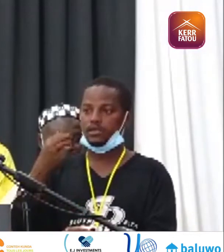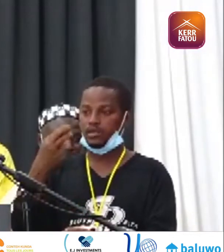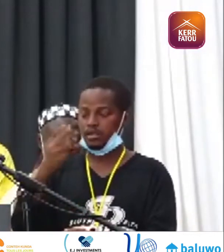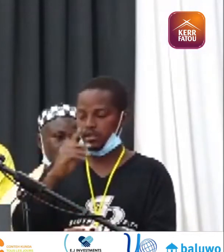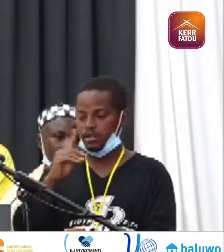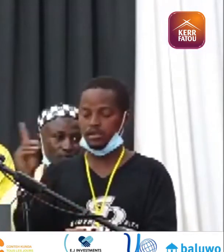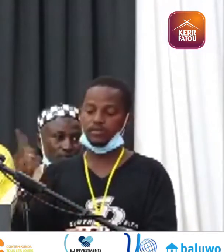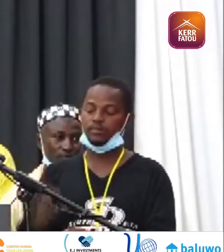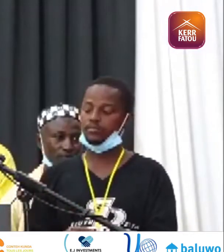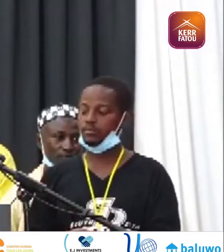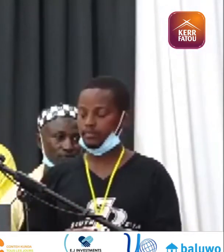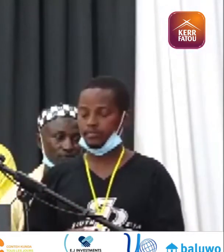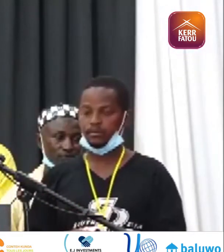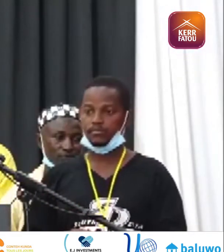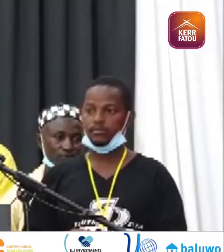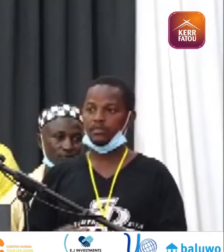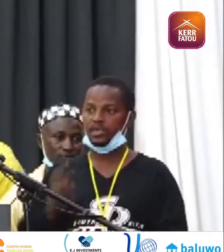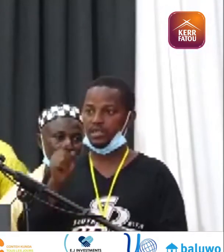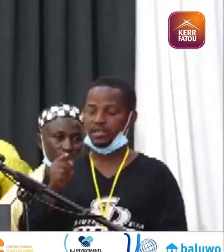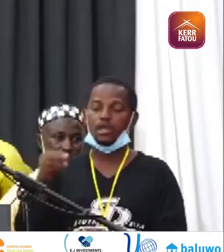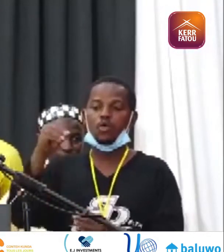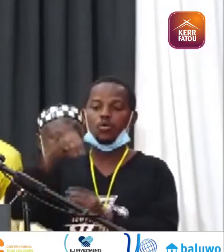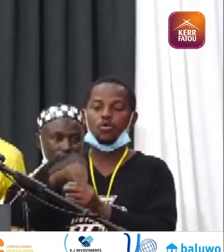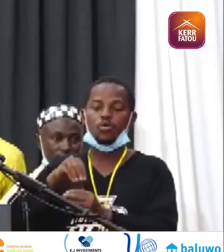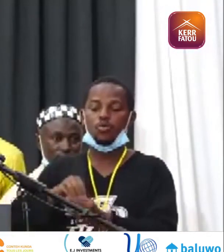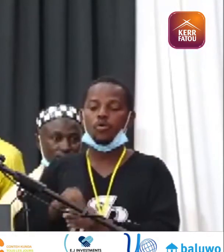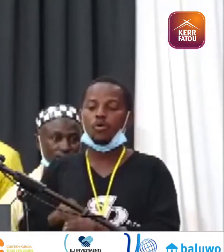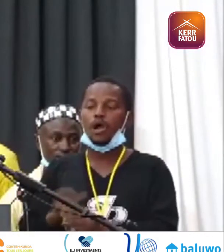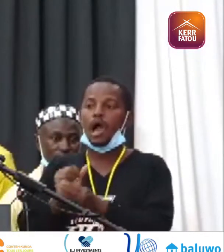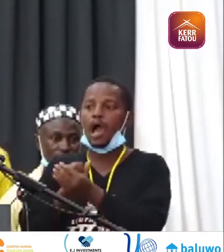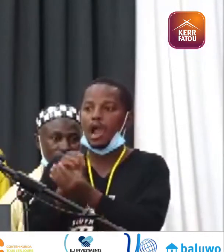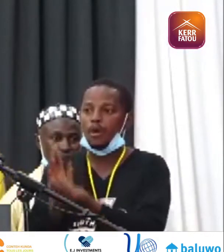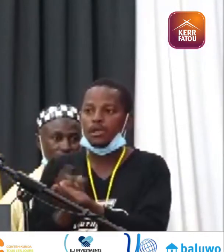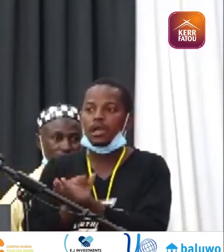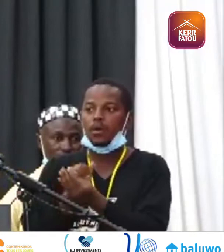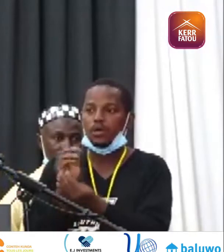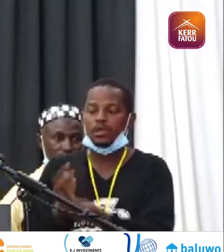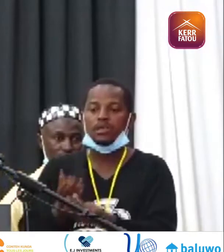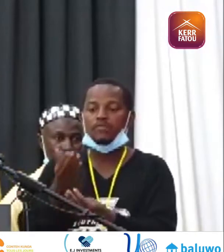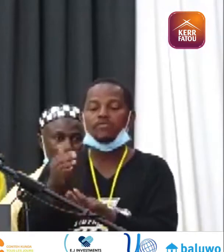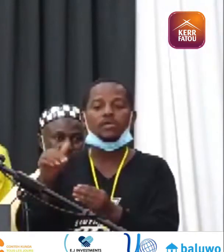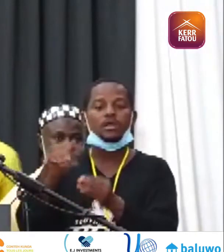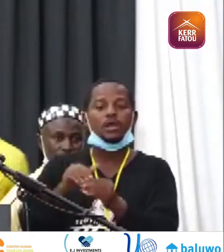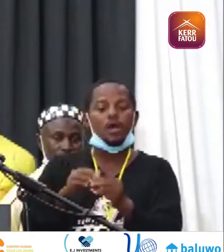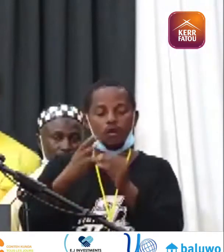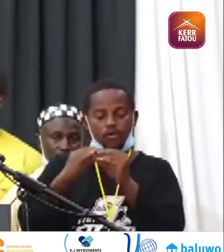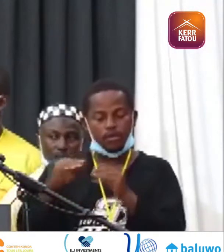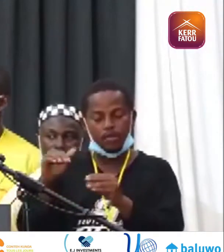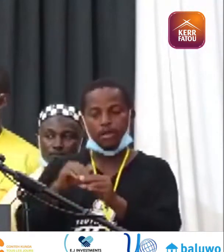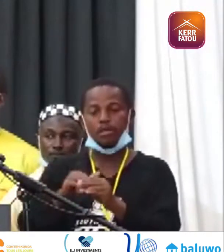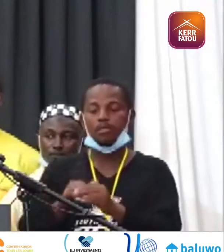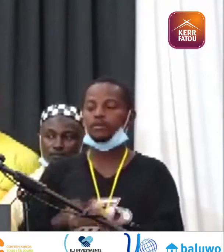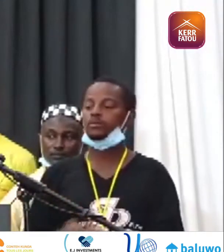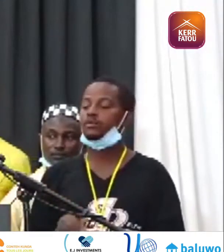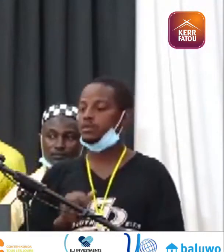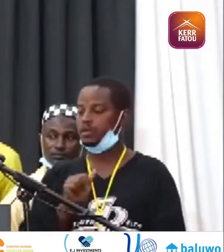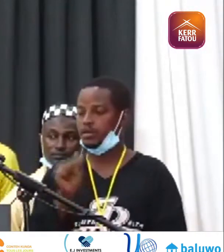$1,687,163. This includes the allowances given to bureau members,